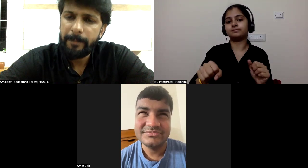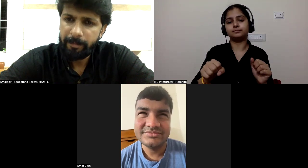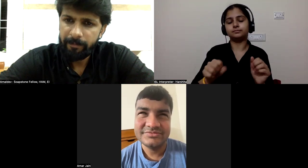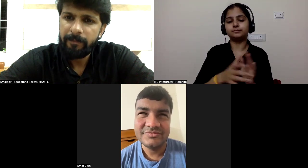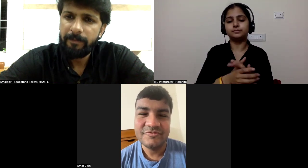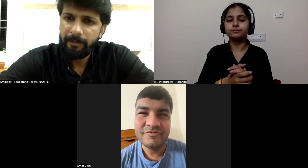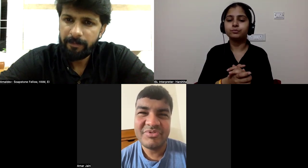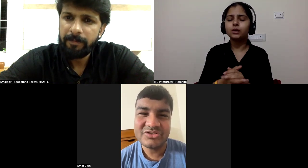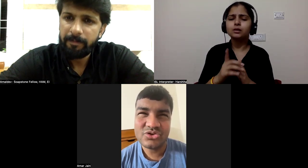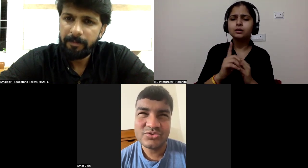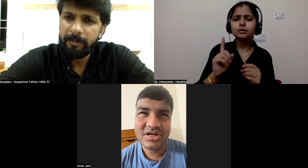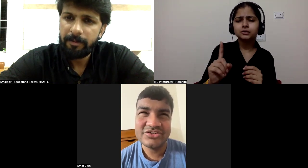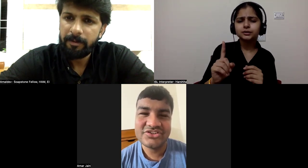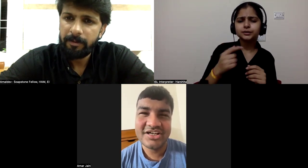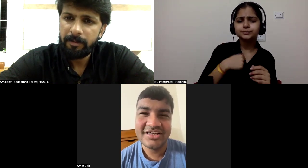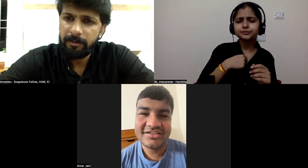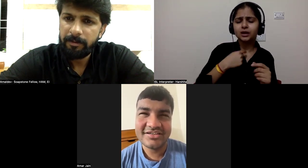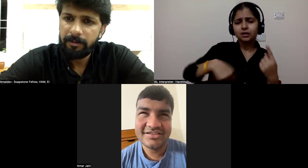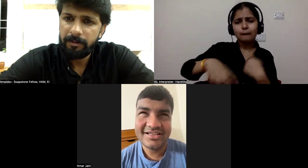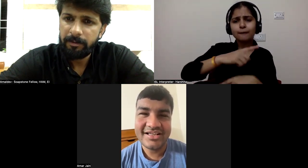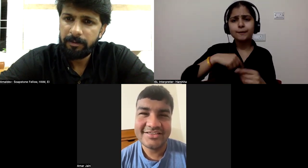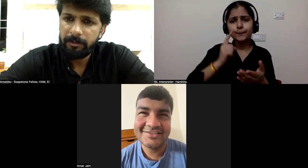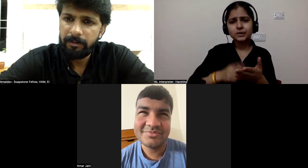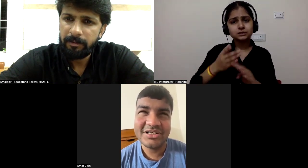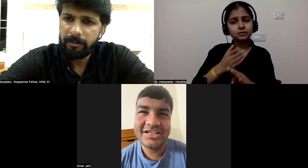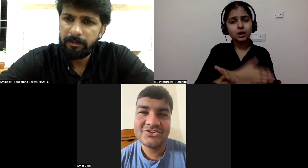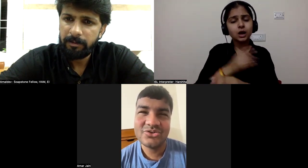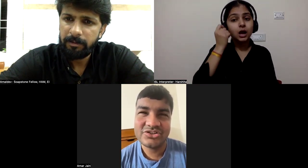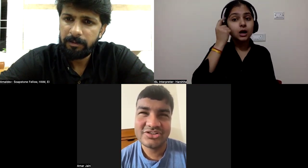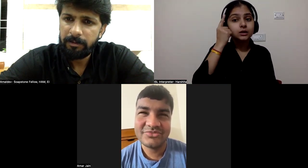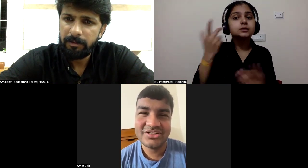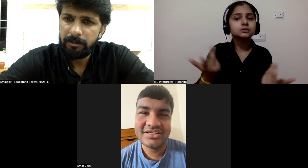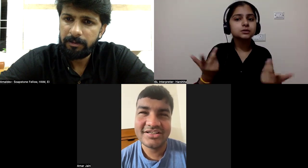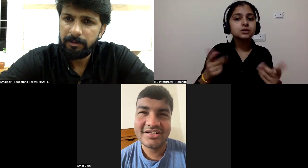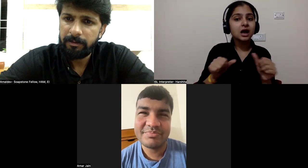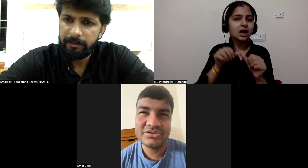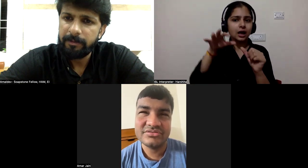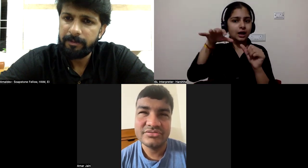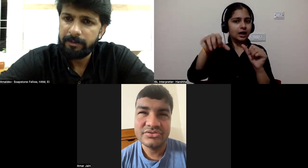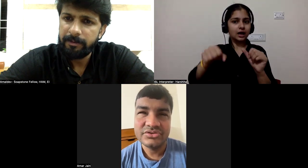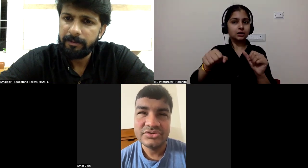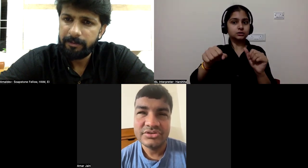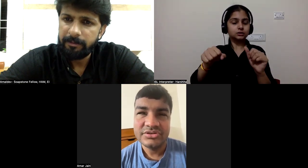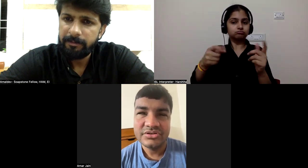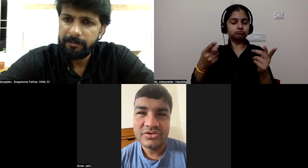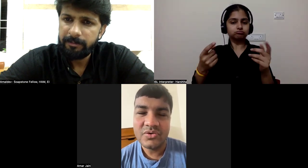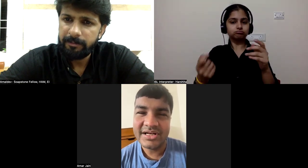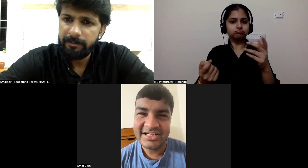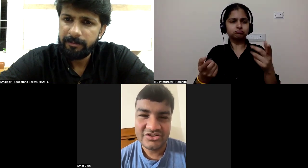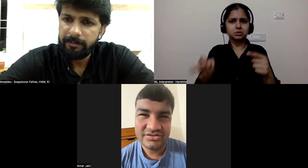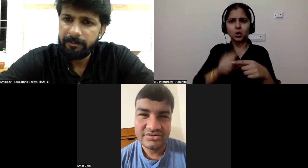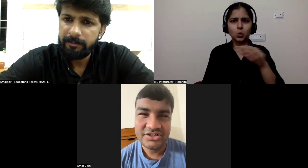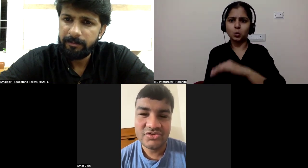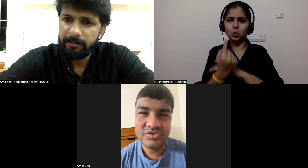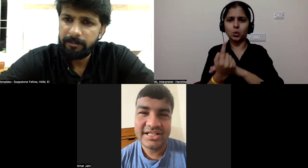Uh, we must also understand that accessibility is not something that can happen